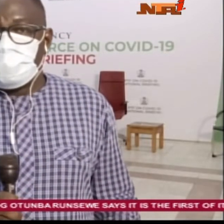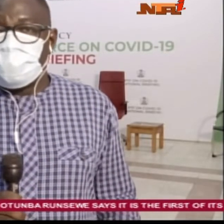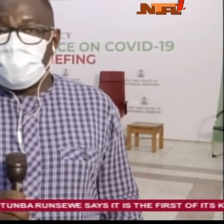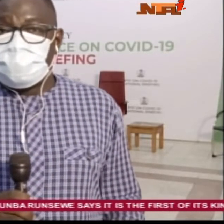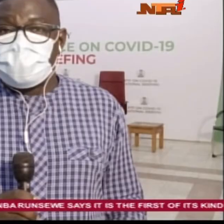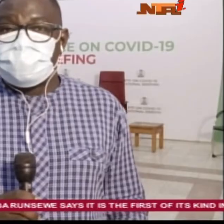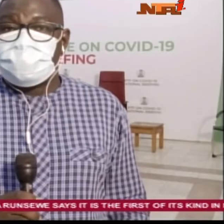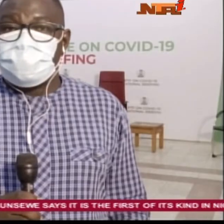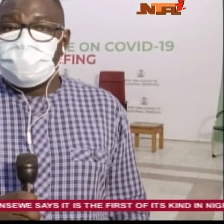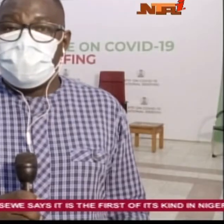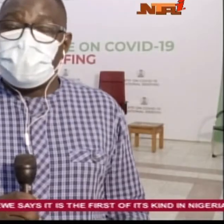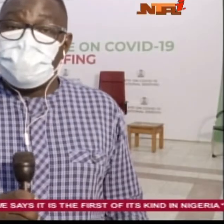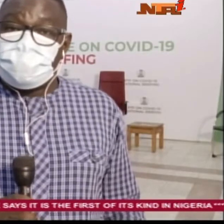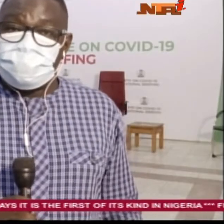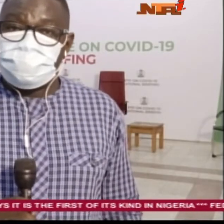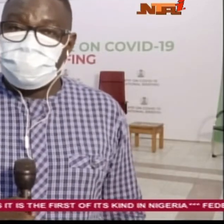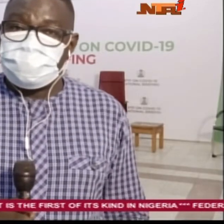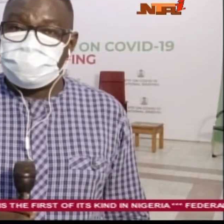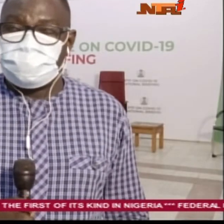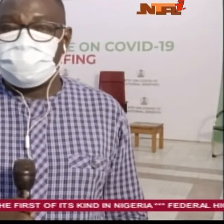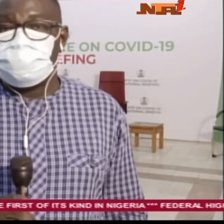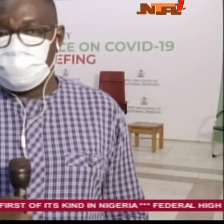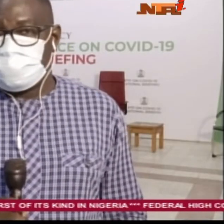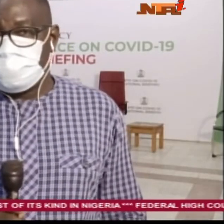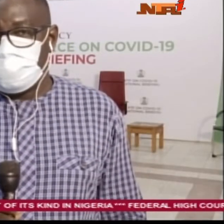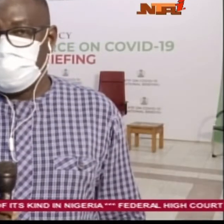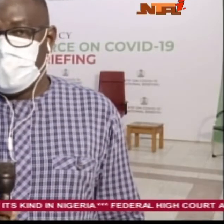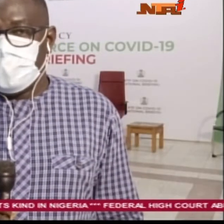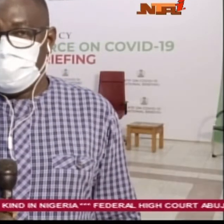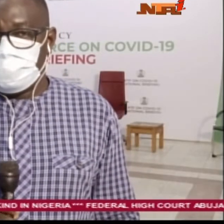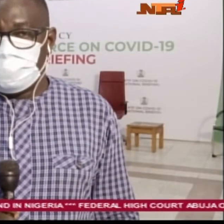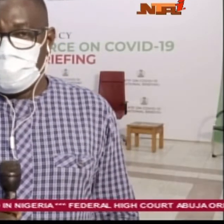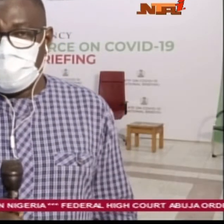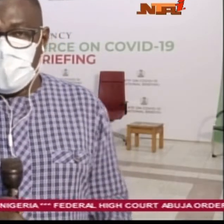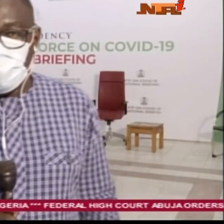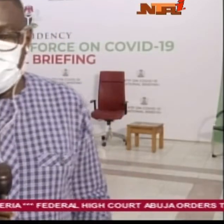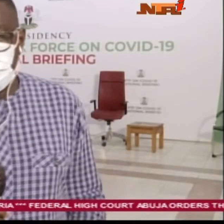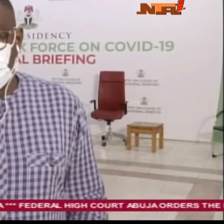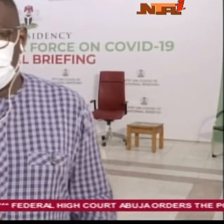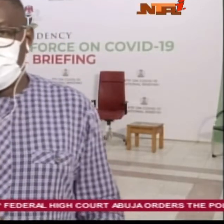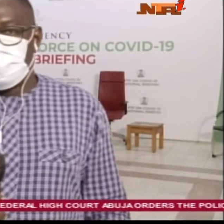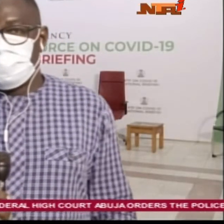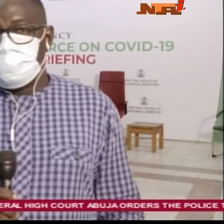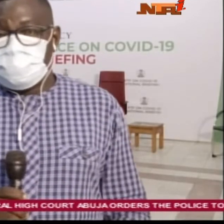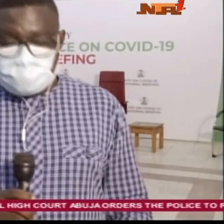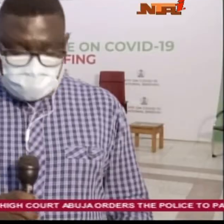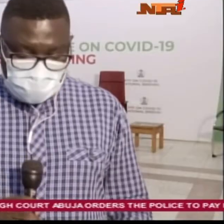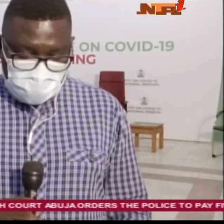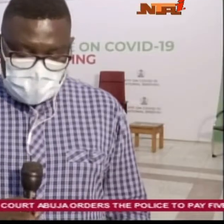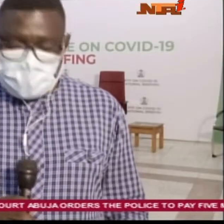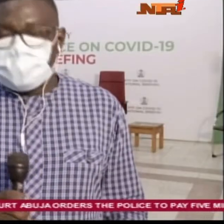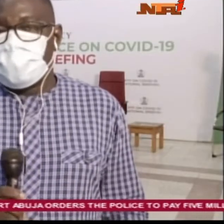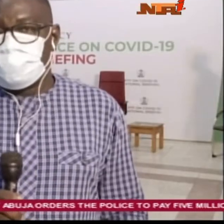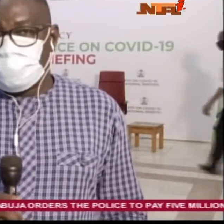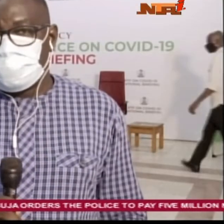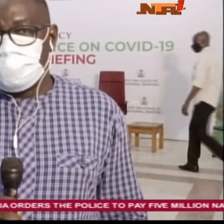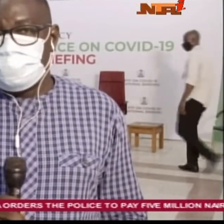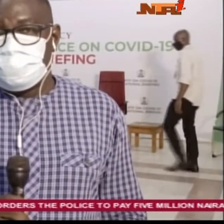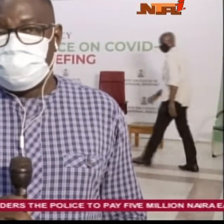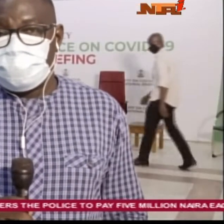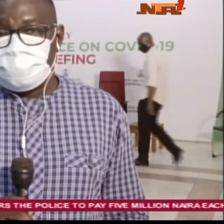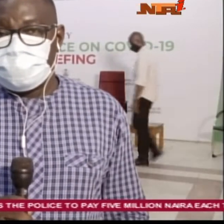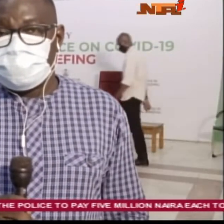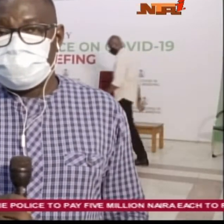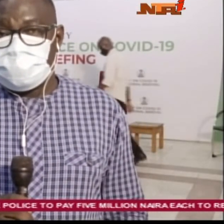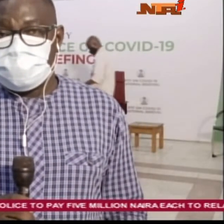and other restrictions still sustain in this phase. One of the restrictions that was sustained in